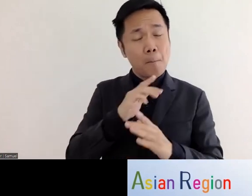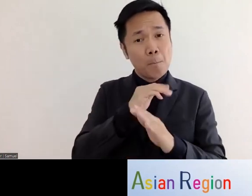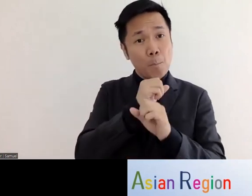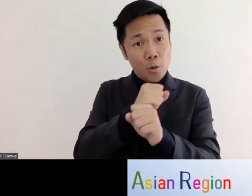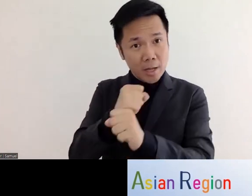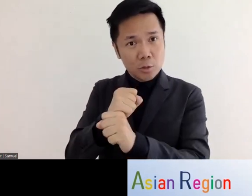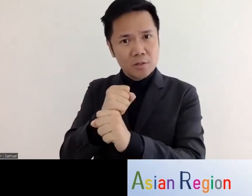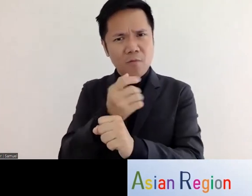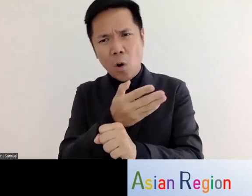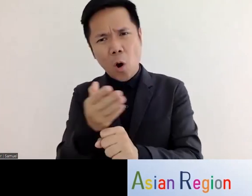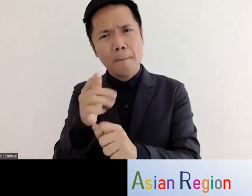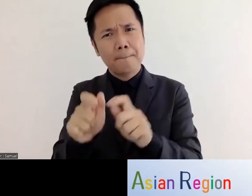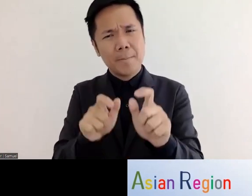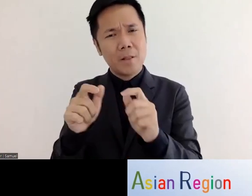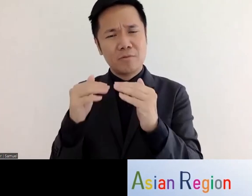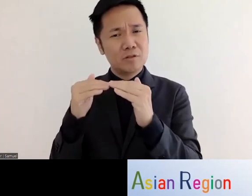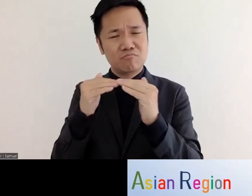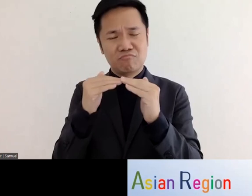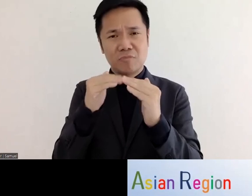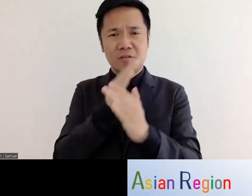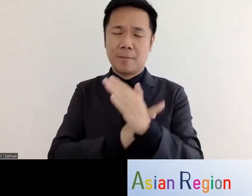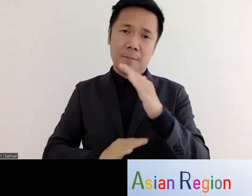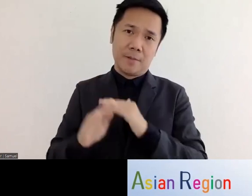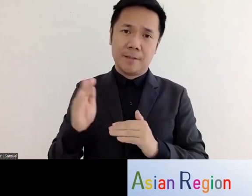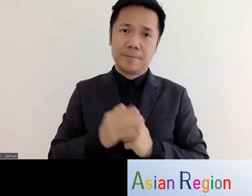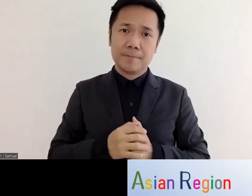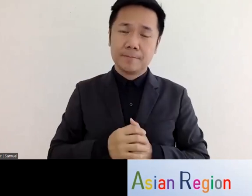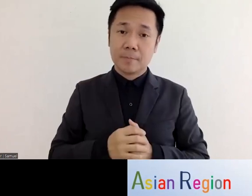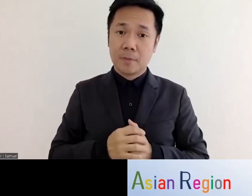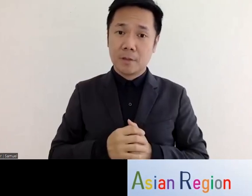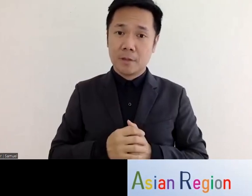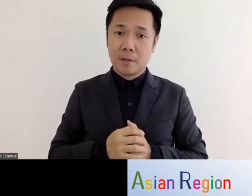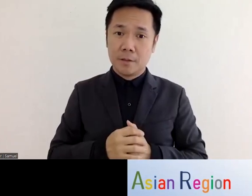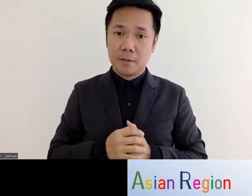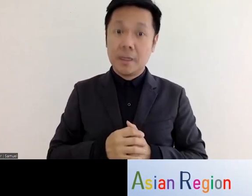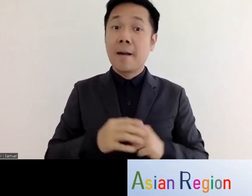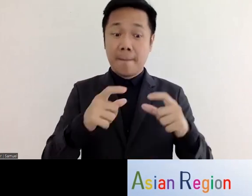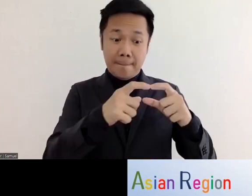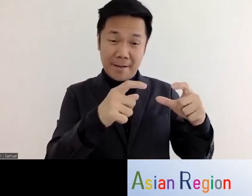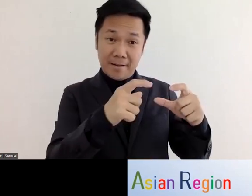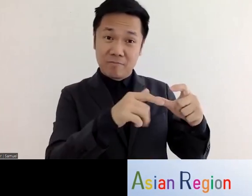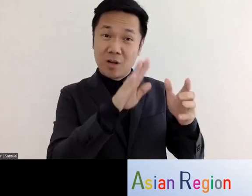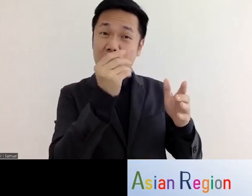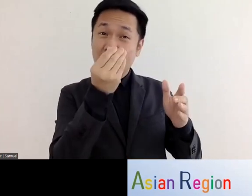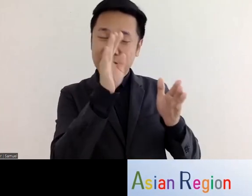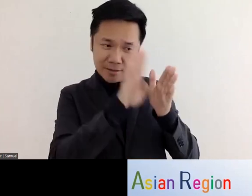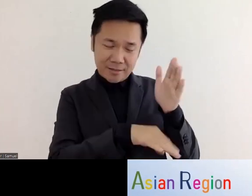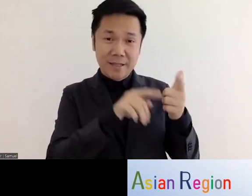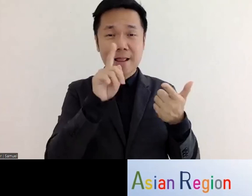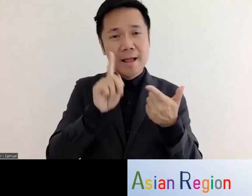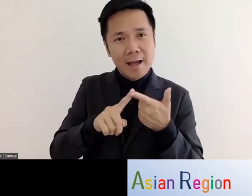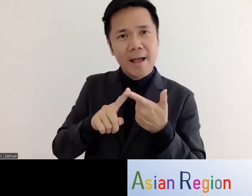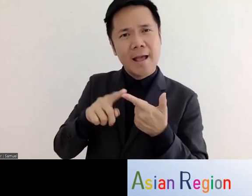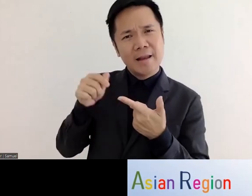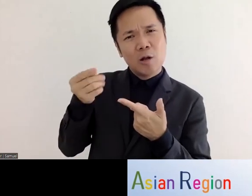all person with disability, wherever you are, such as concession card, public housing, cash benefit, disability